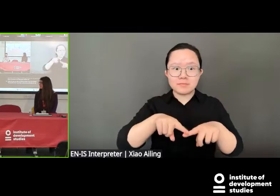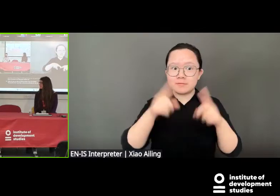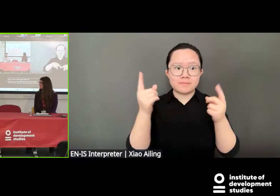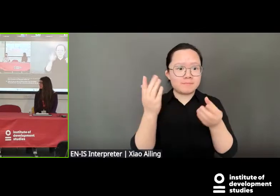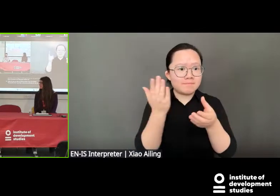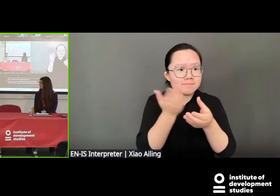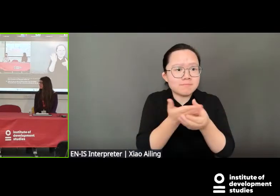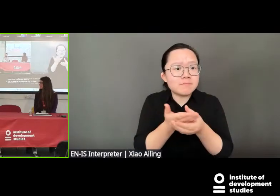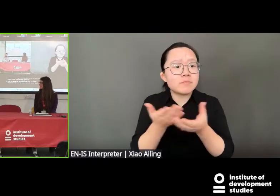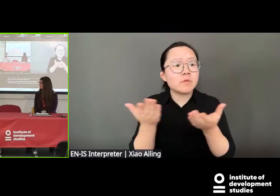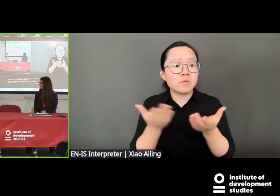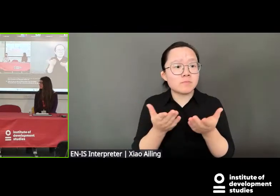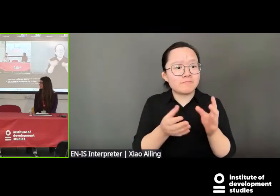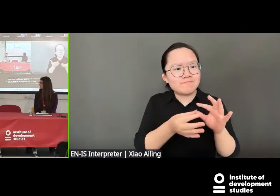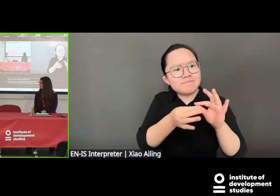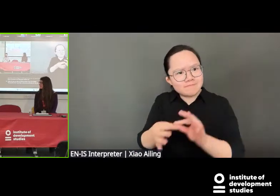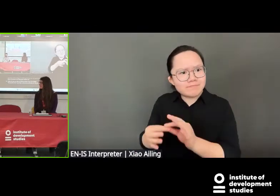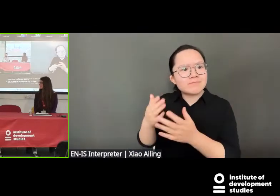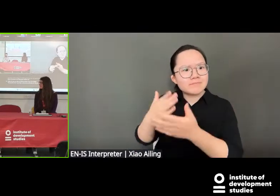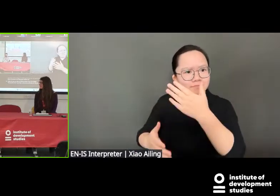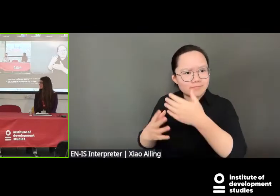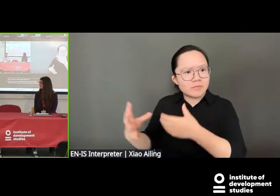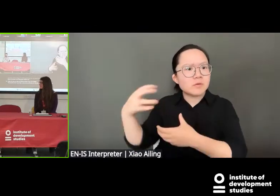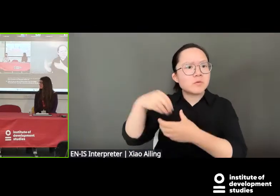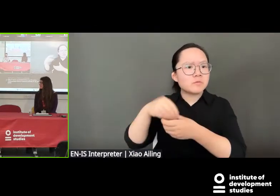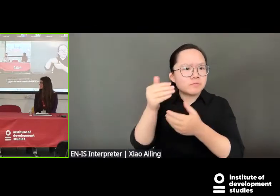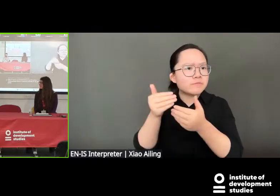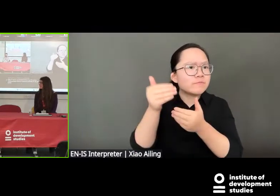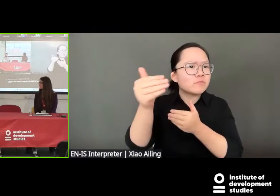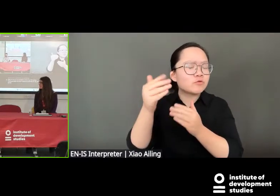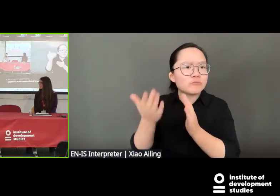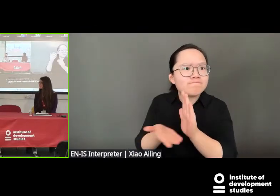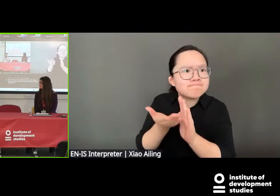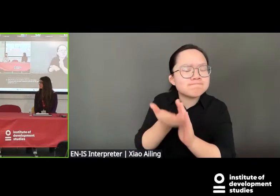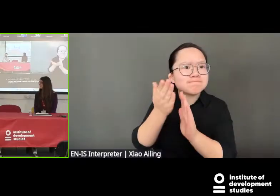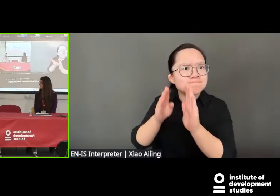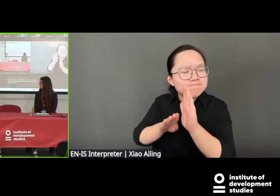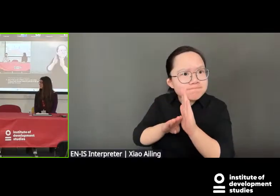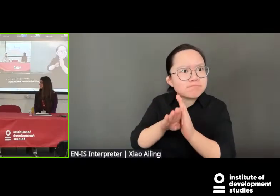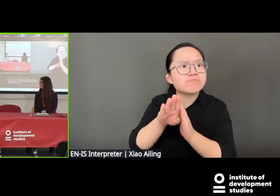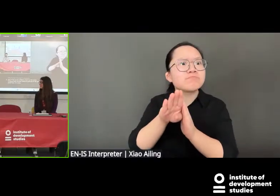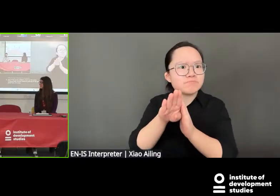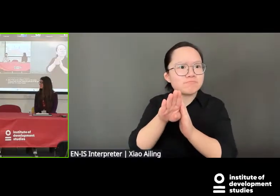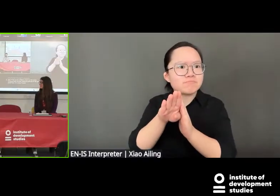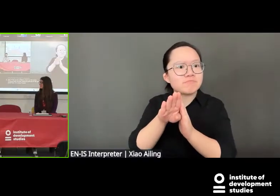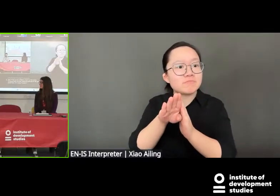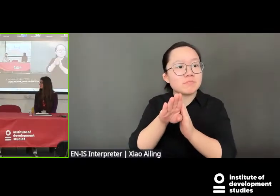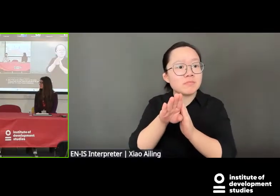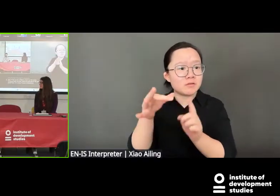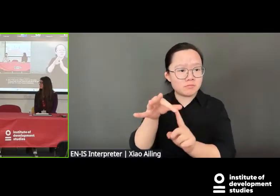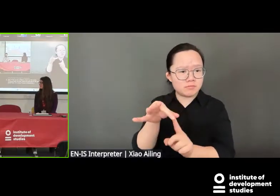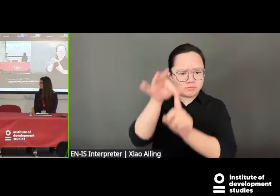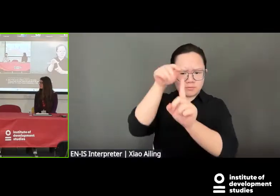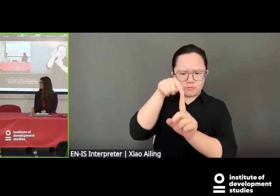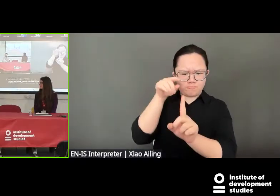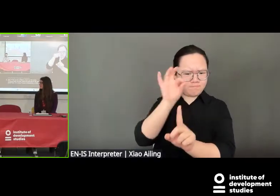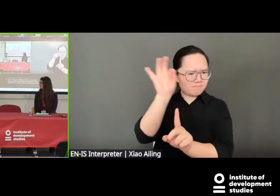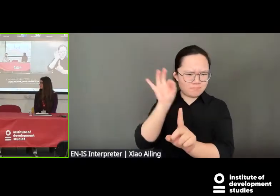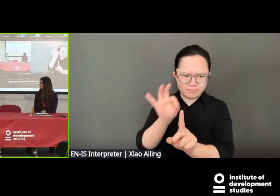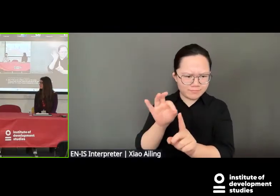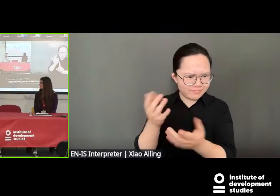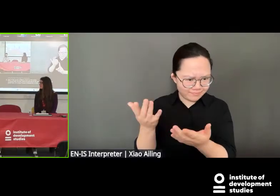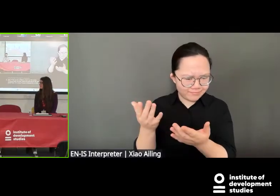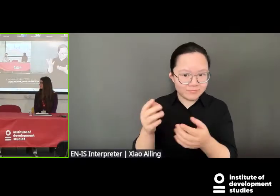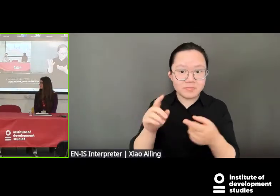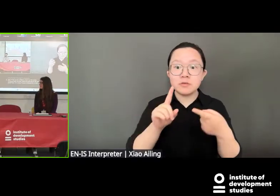Building Disability Inclusive Futures. I say very special for several reasons. First, as the introduction to